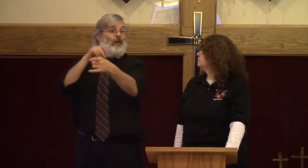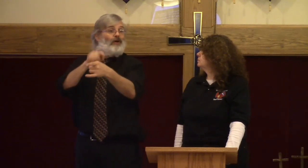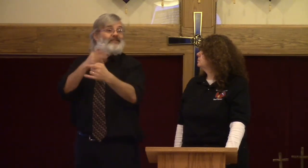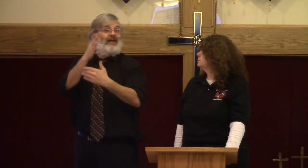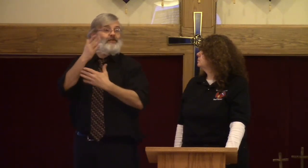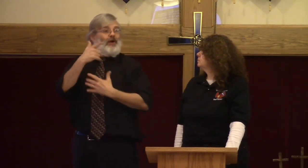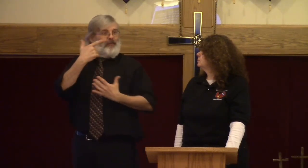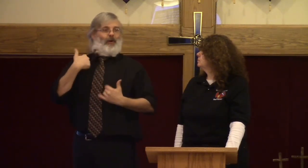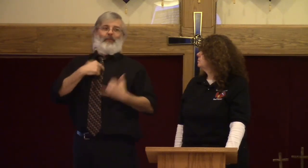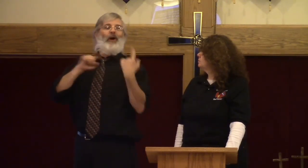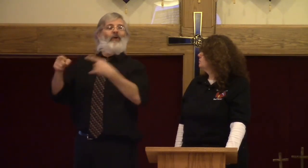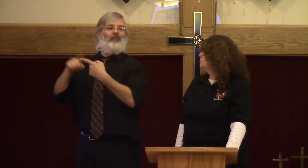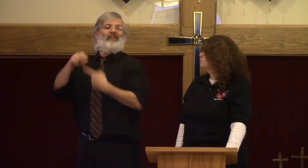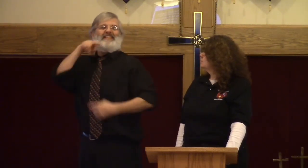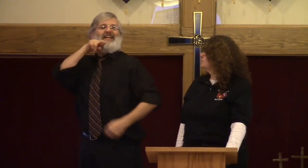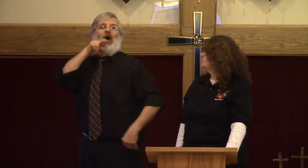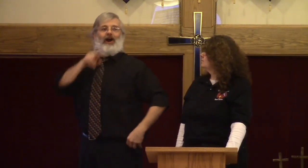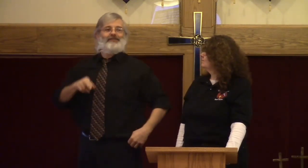Paul says we'll go for the cigars.